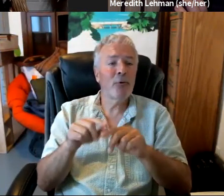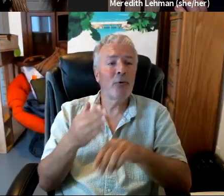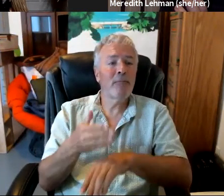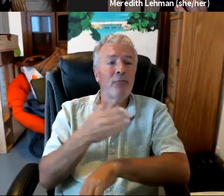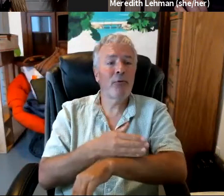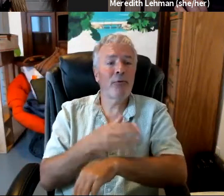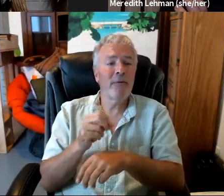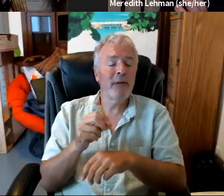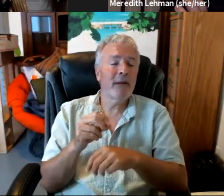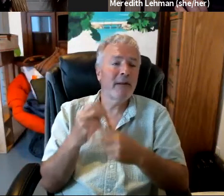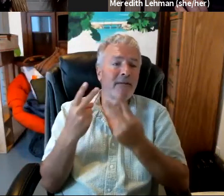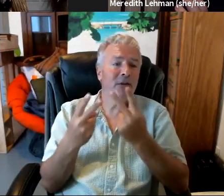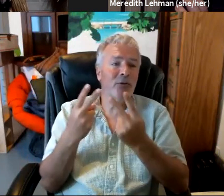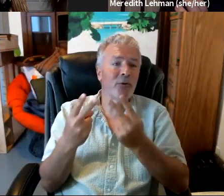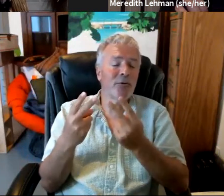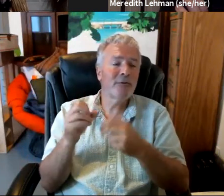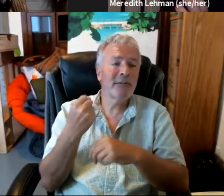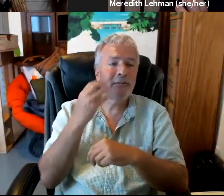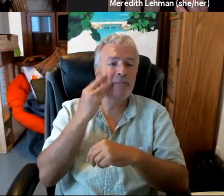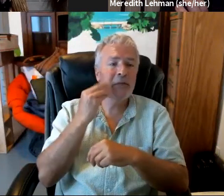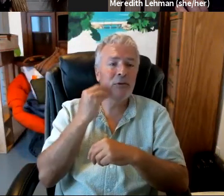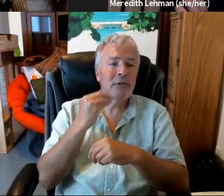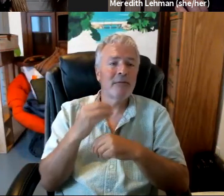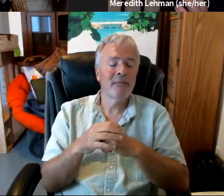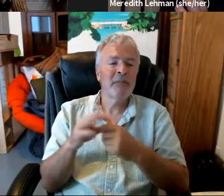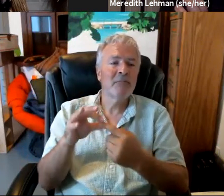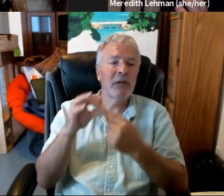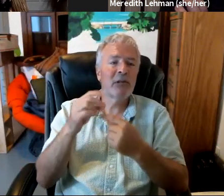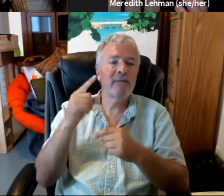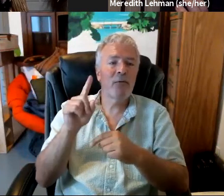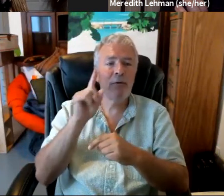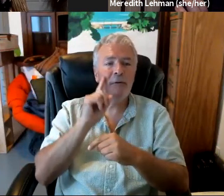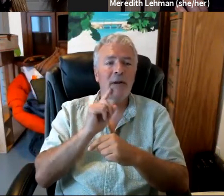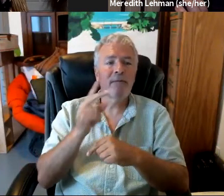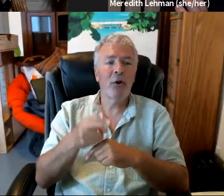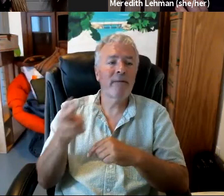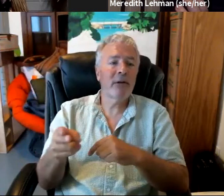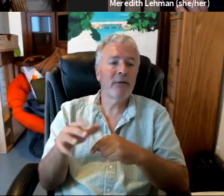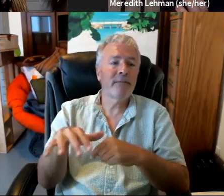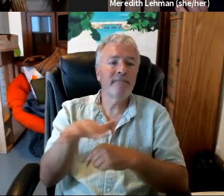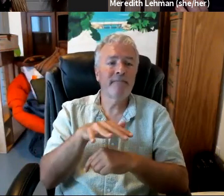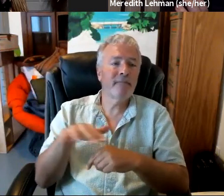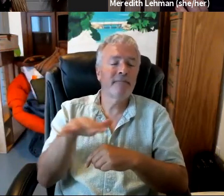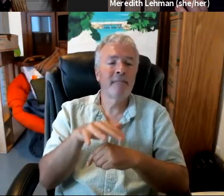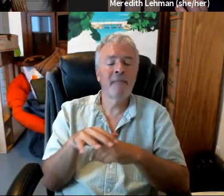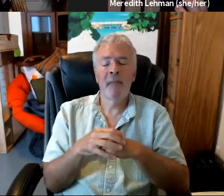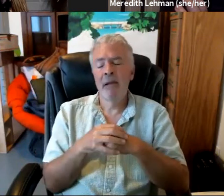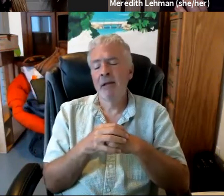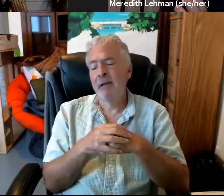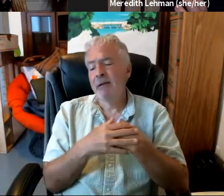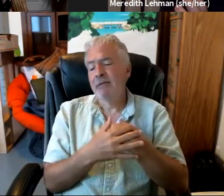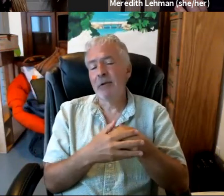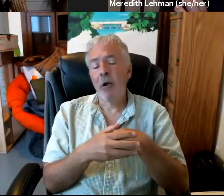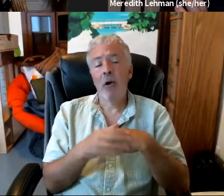and tribulations along the way, but we've started it now. And I look forward to seeing how this develops for the deaf and hard